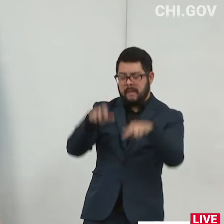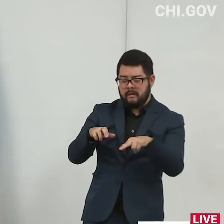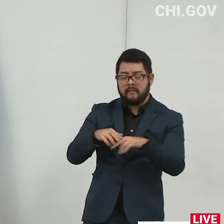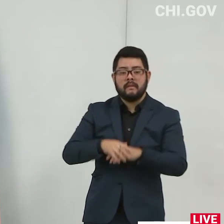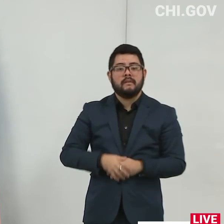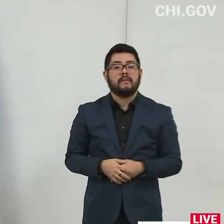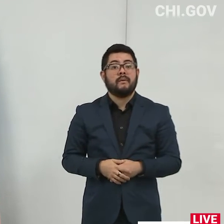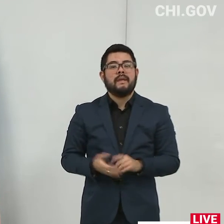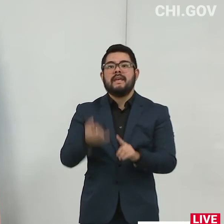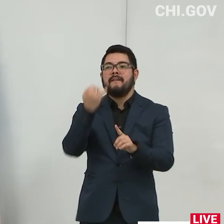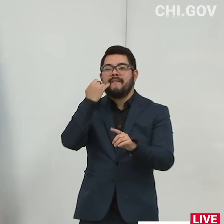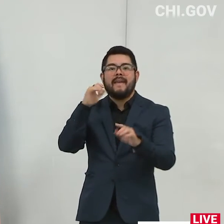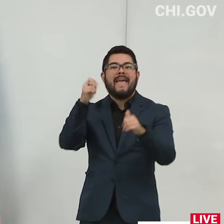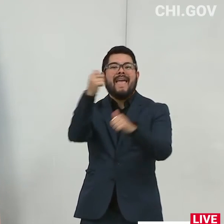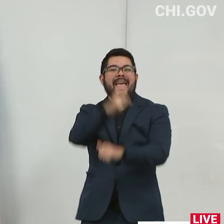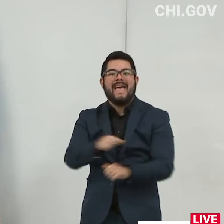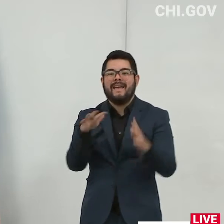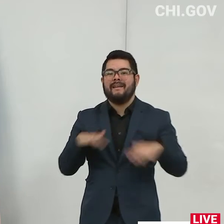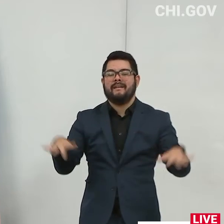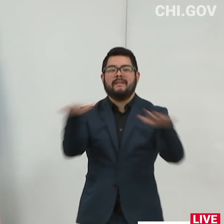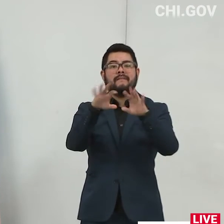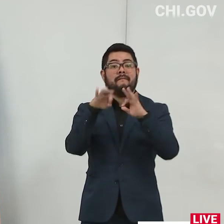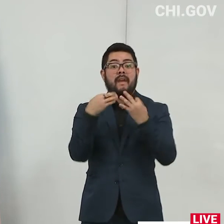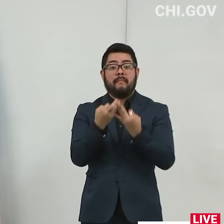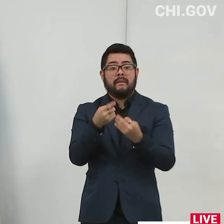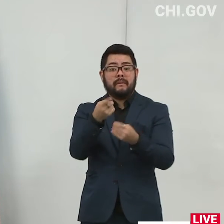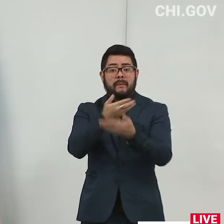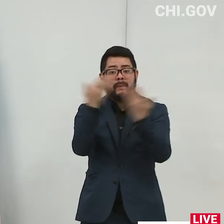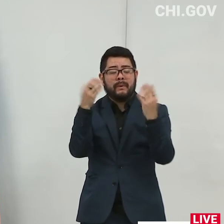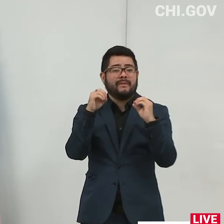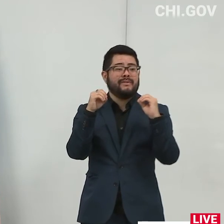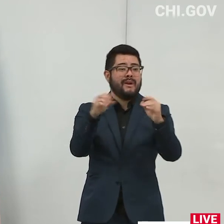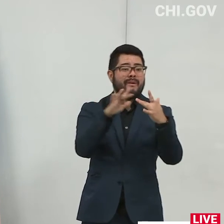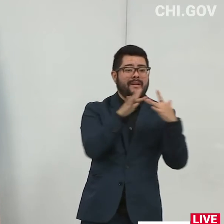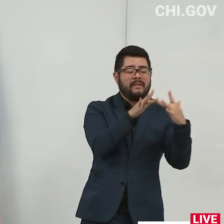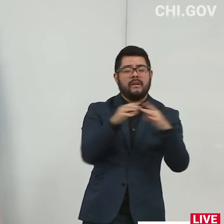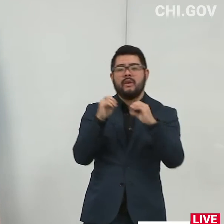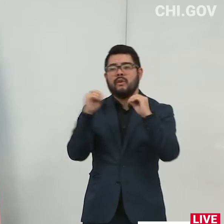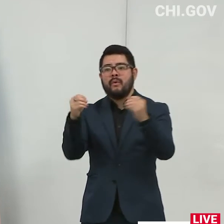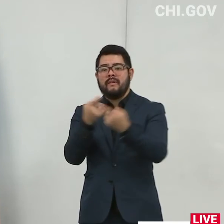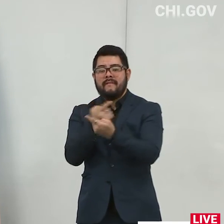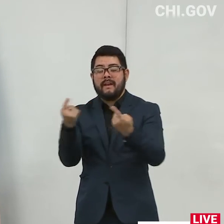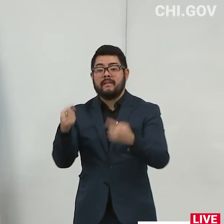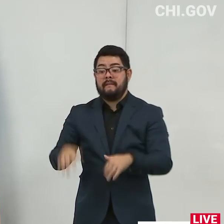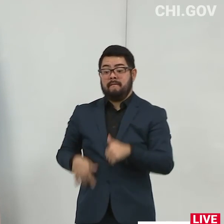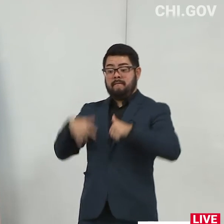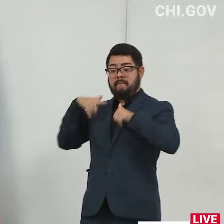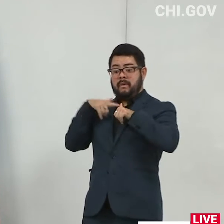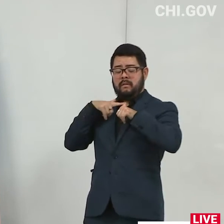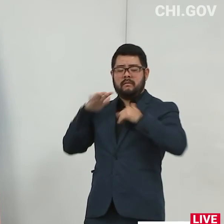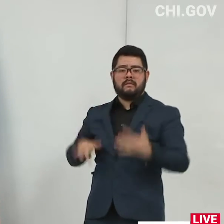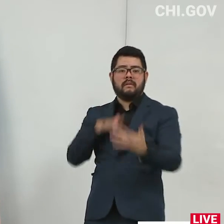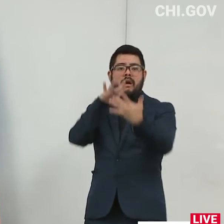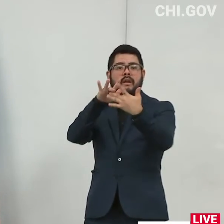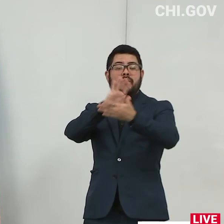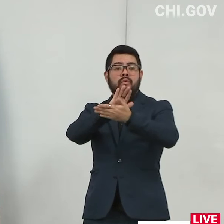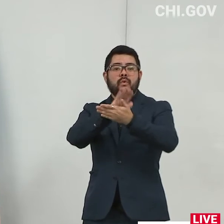a single family who does not have access to a device or an internet, contact your school first. And if you do not get what